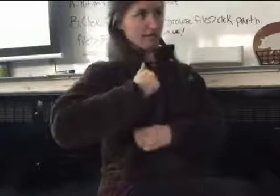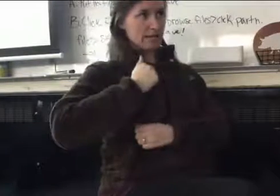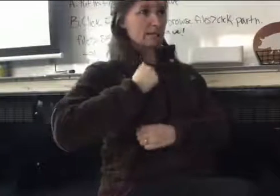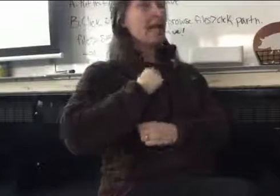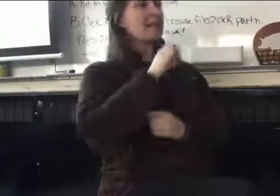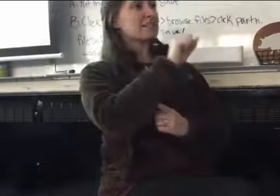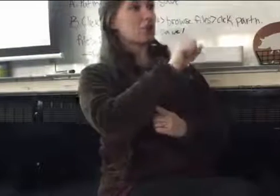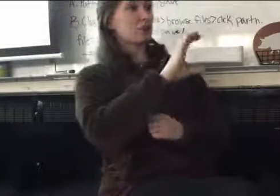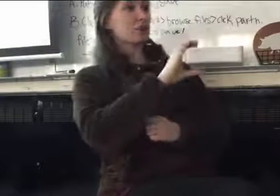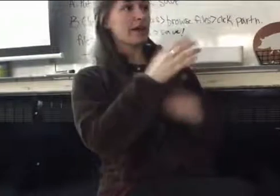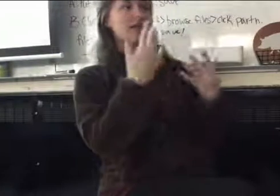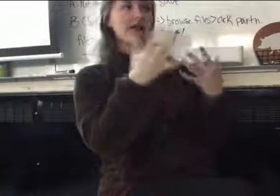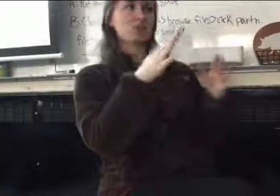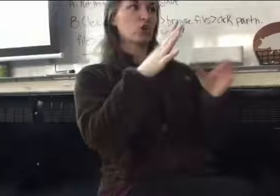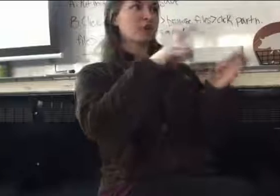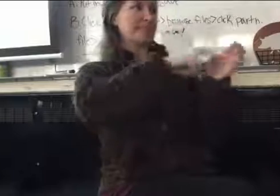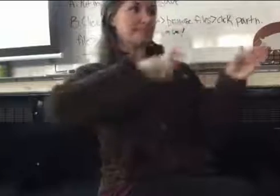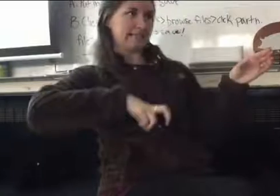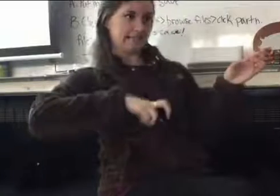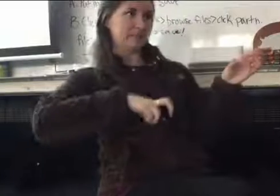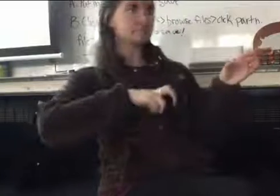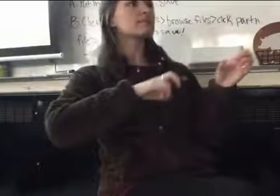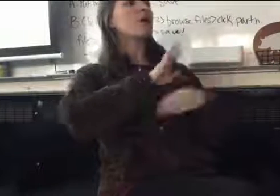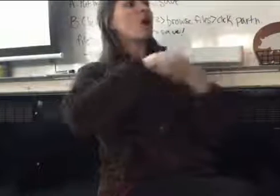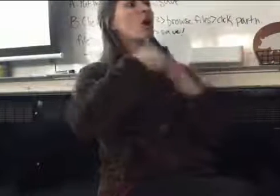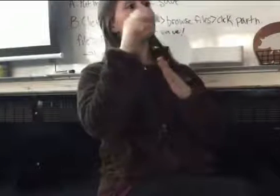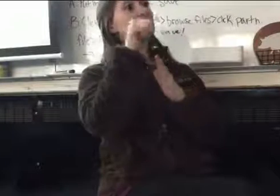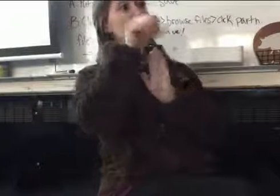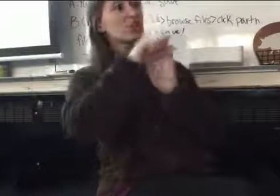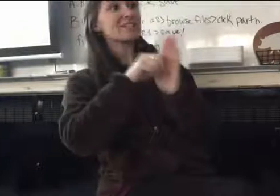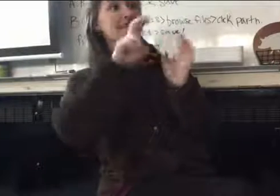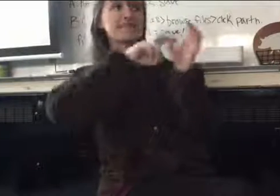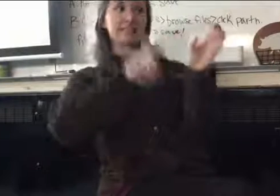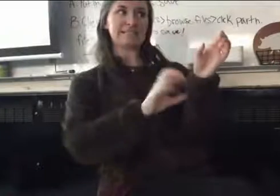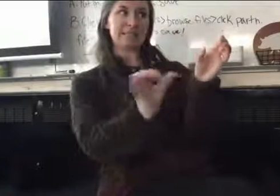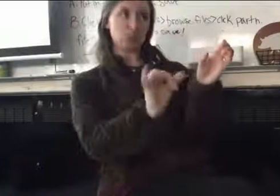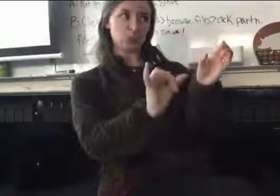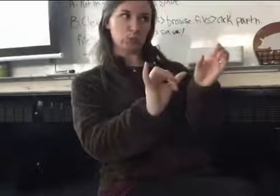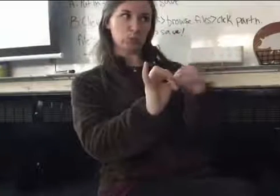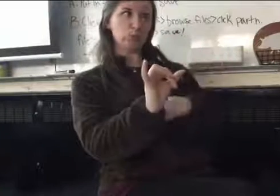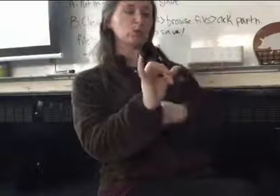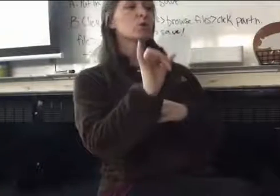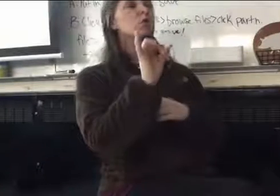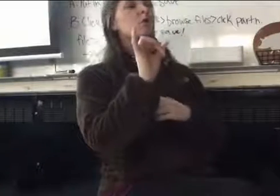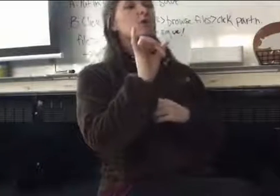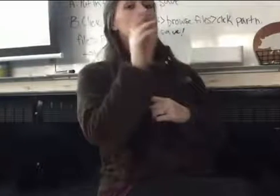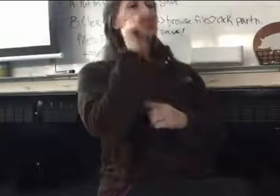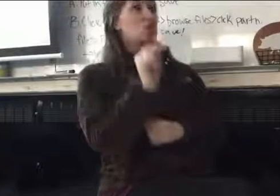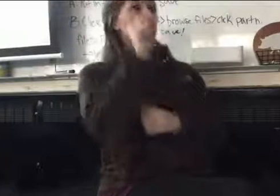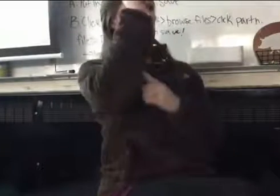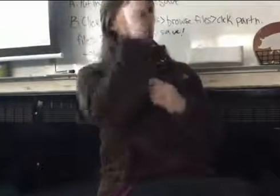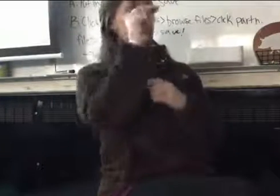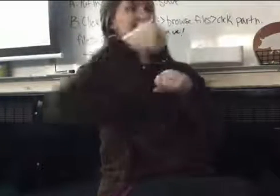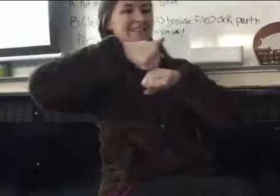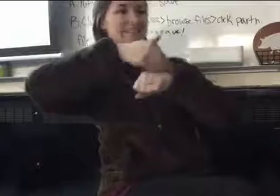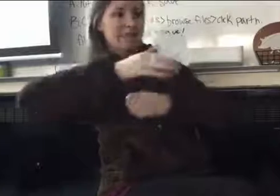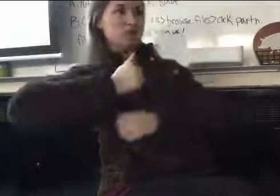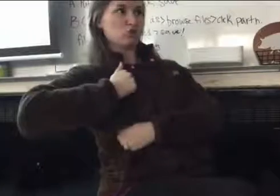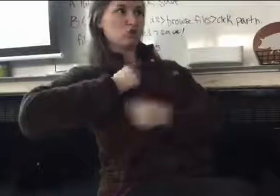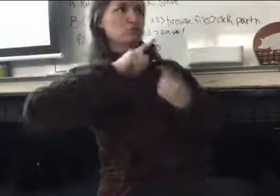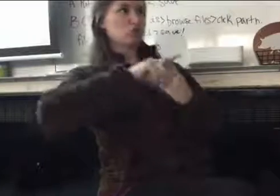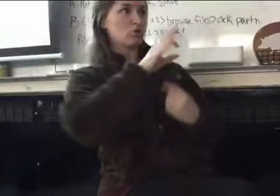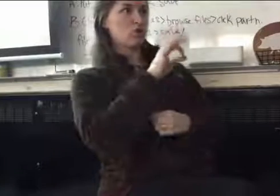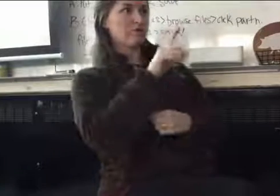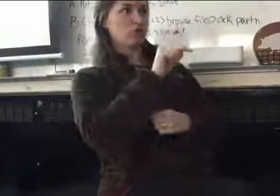Carolina has already seceded. All these other states secede as well. The North sends a bunch of troops to Fort Sumter. The border